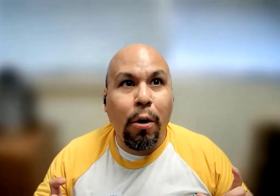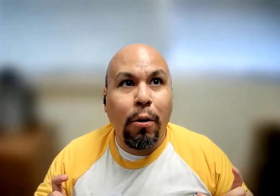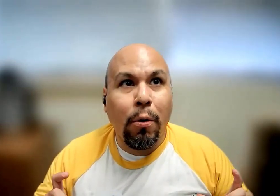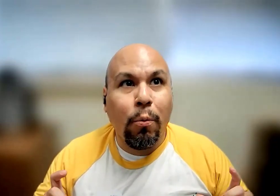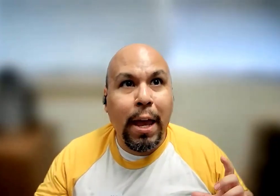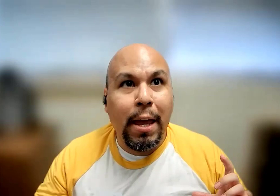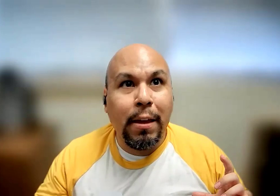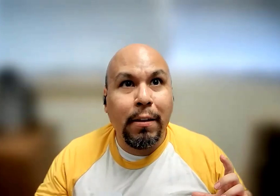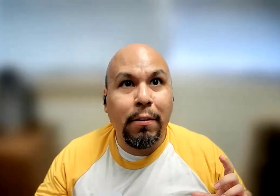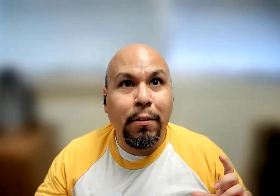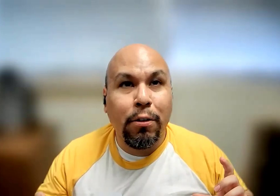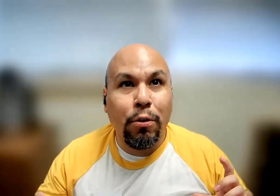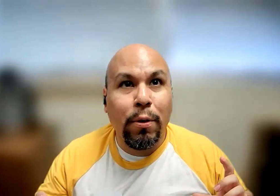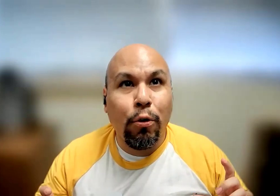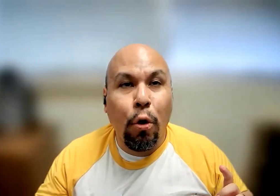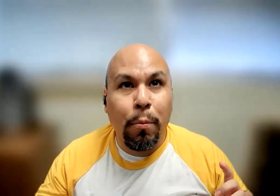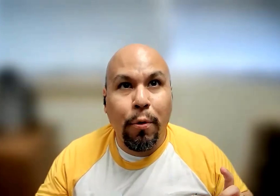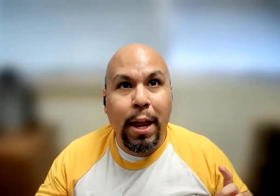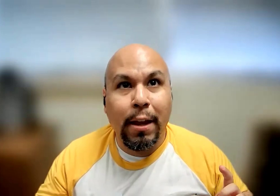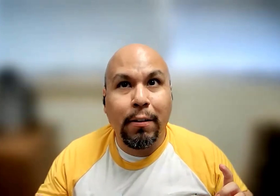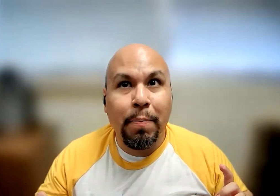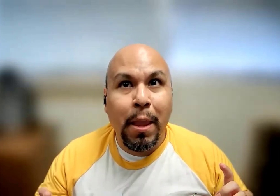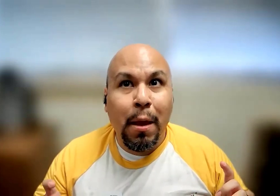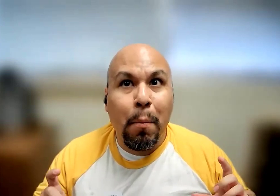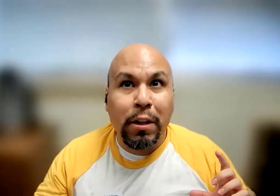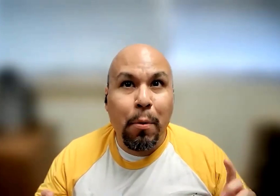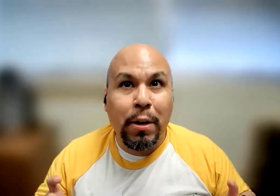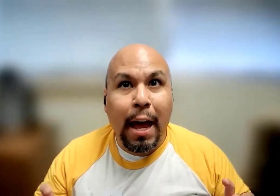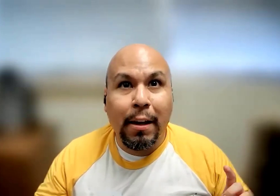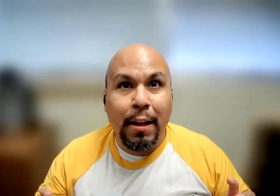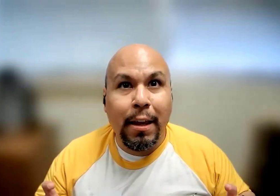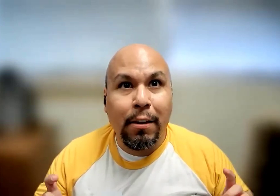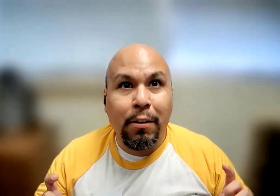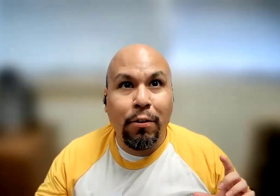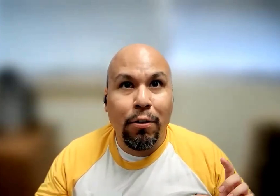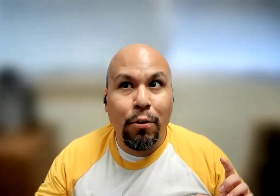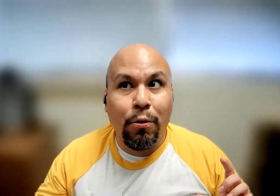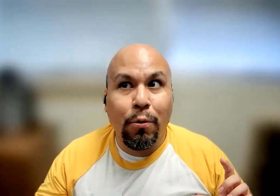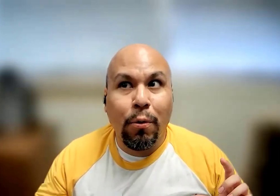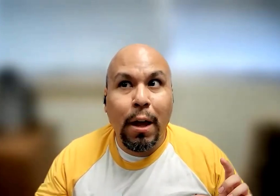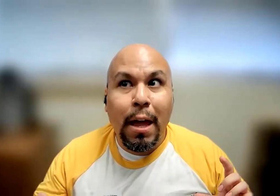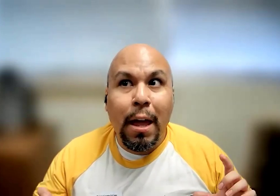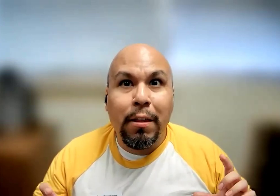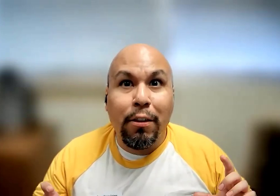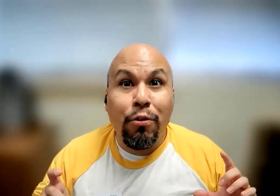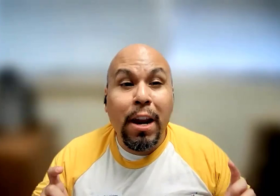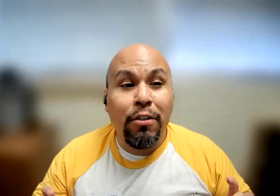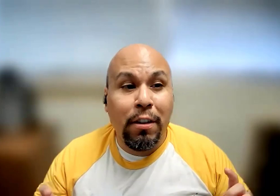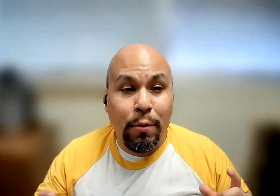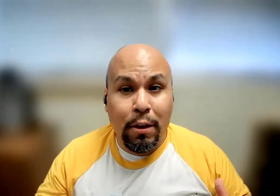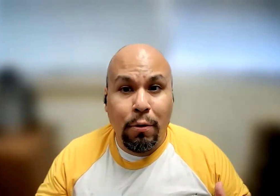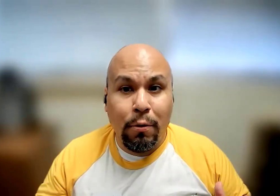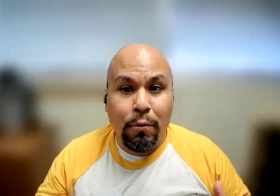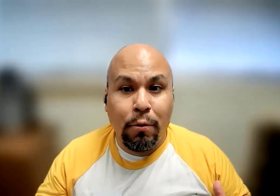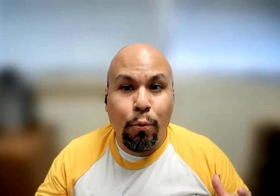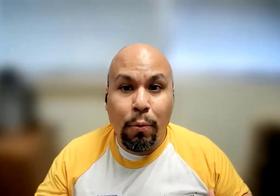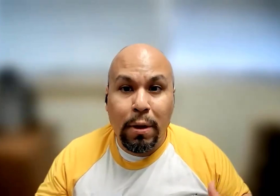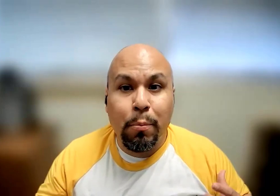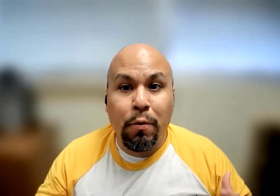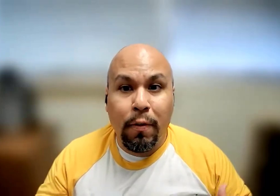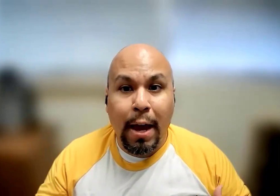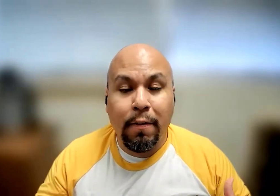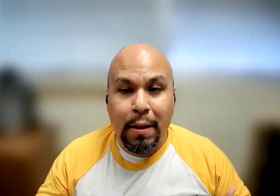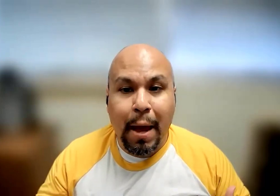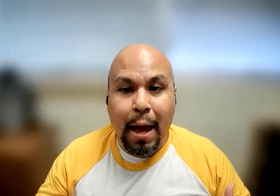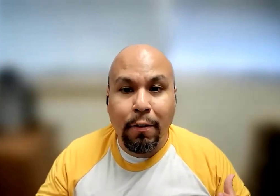there are ways to incorporate multimodality into the strategies we use when